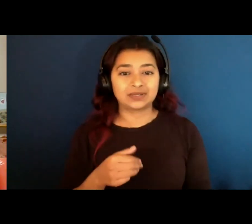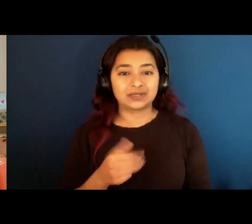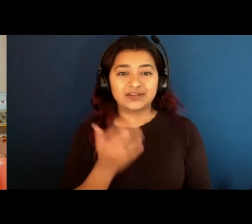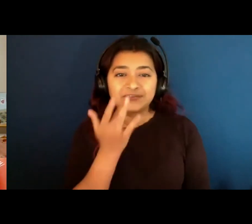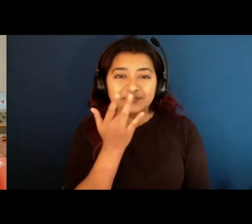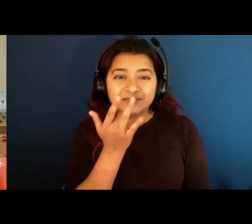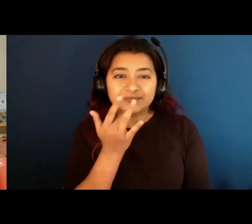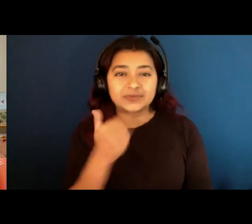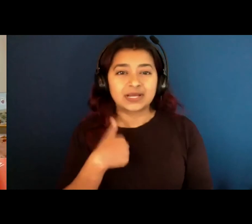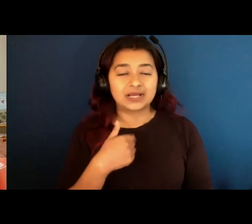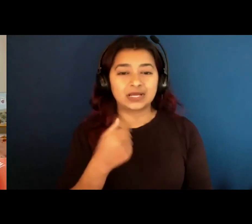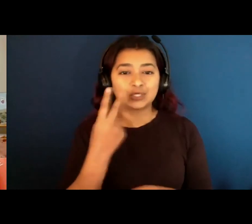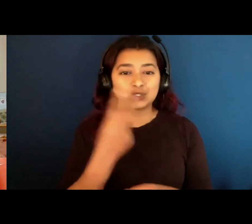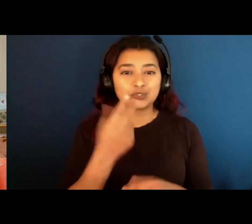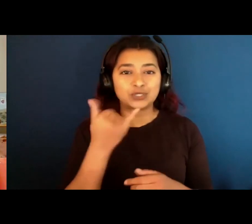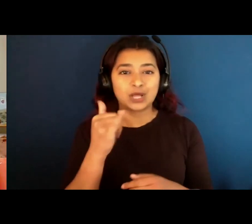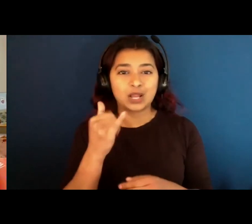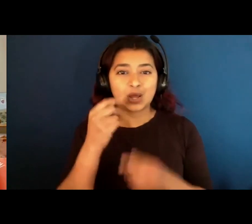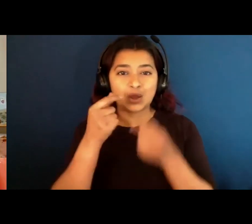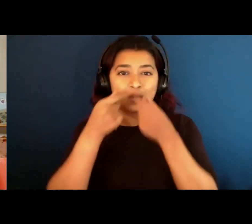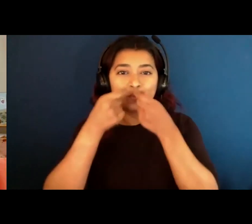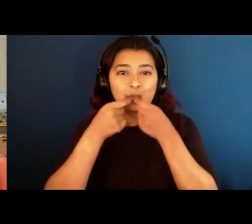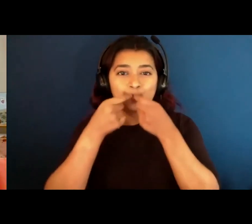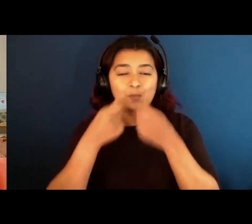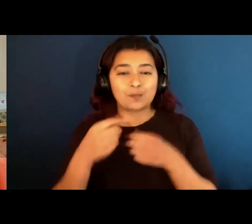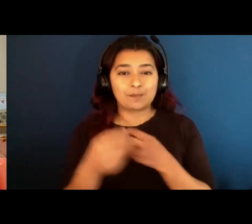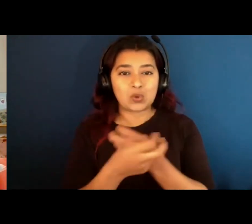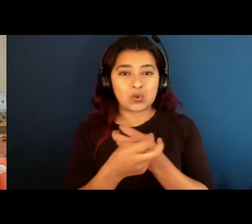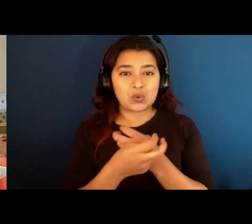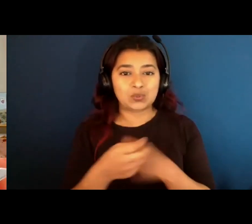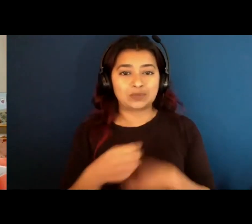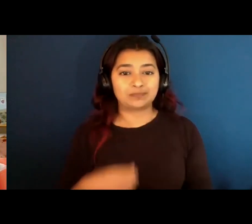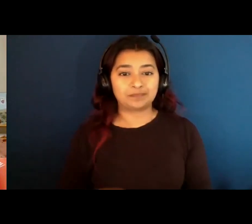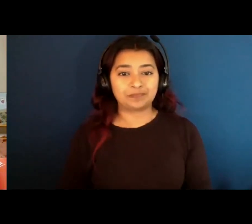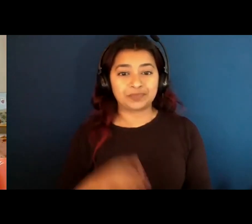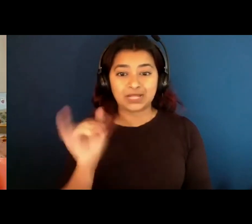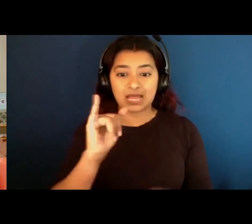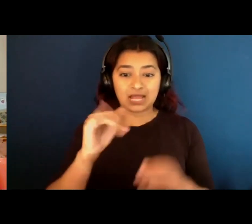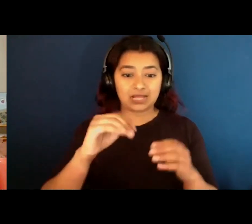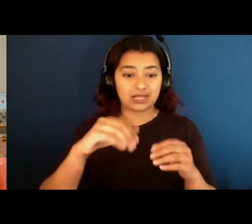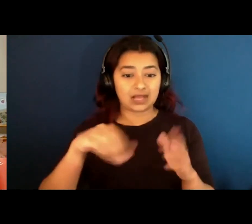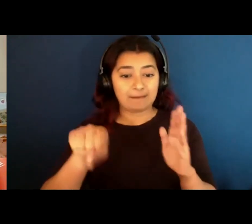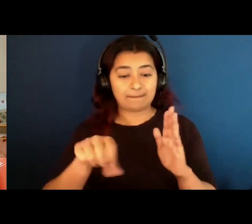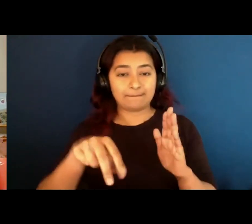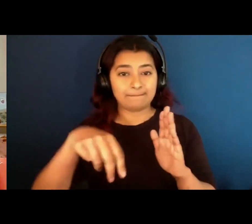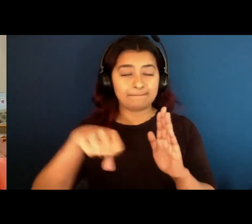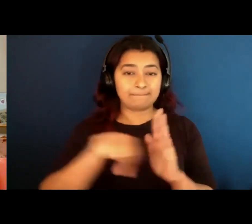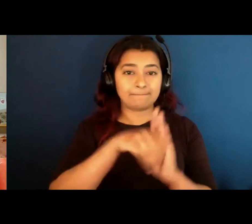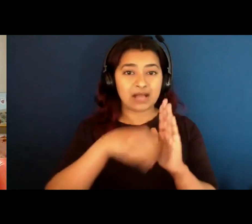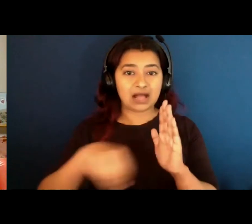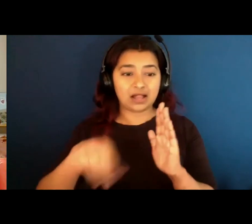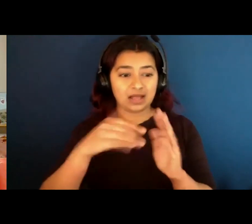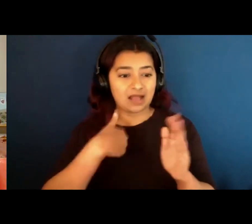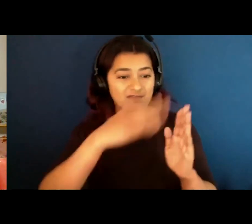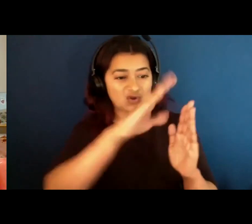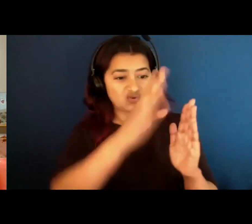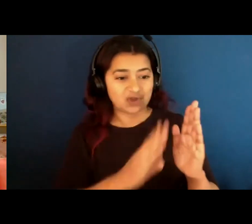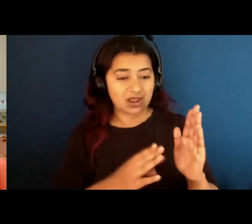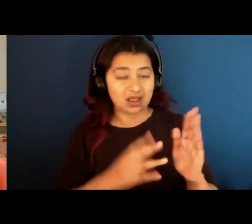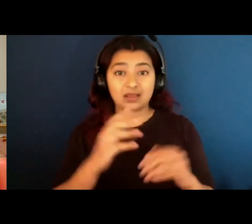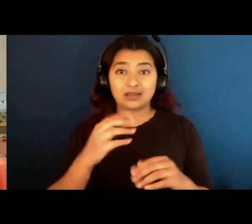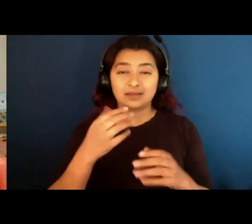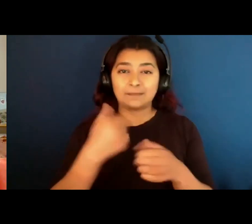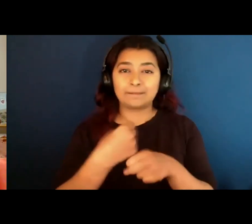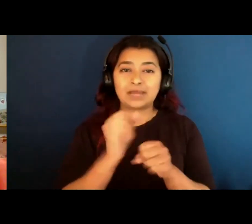two yellow bones at the front of his mouth, the crack in a bell that makes the song sweeter. And when I speak about songs, I